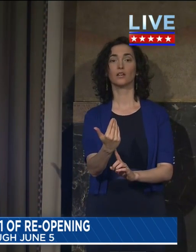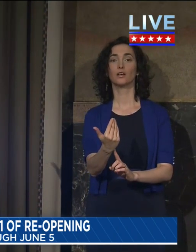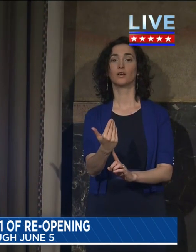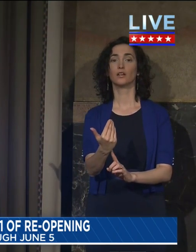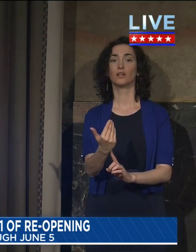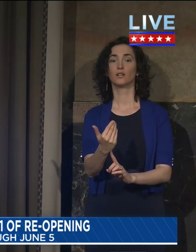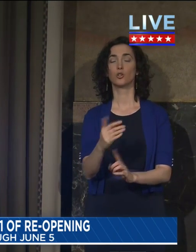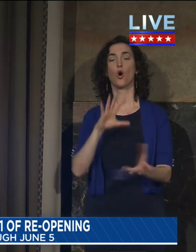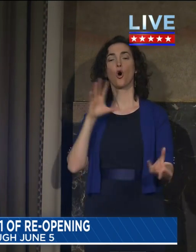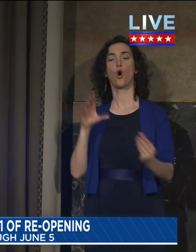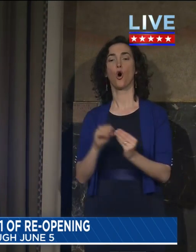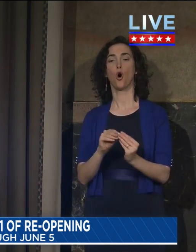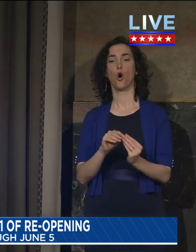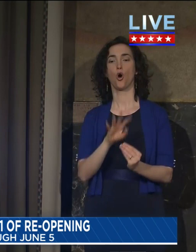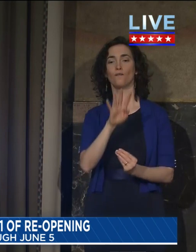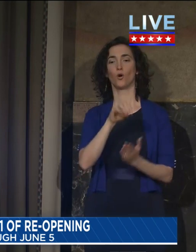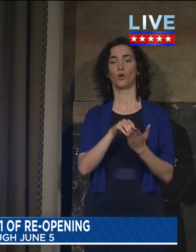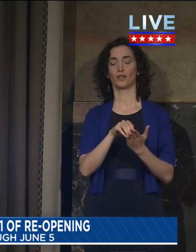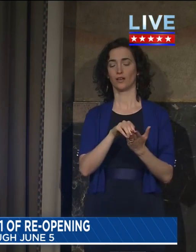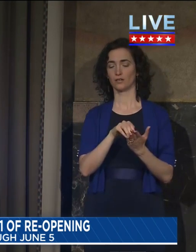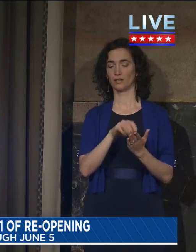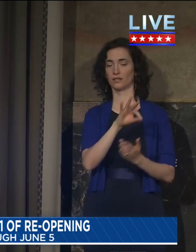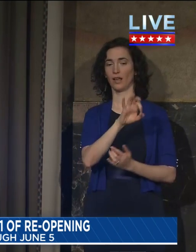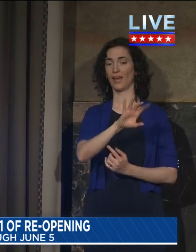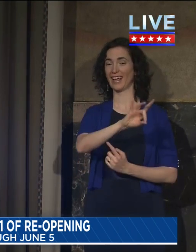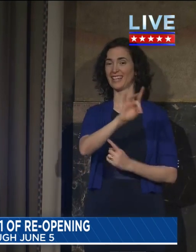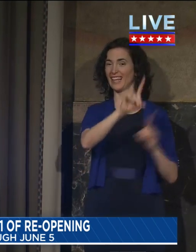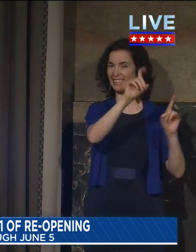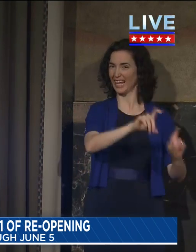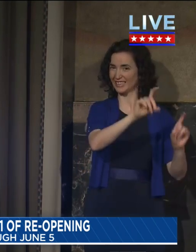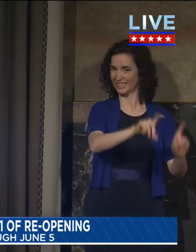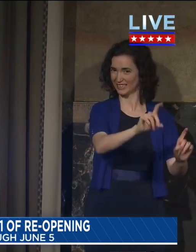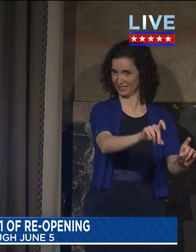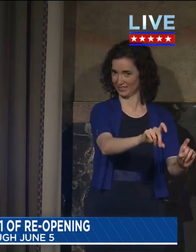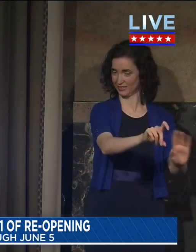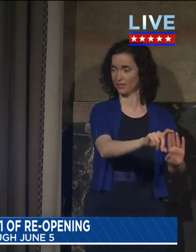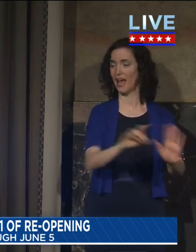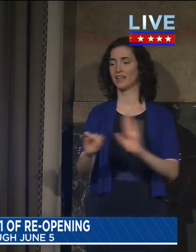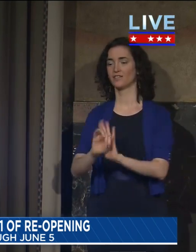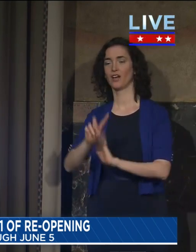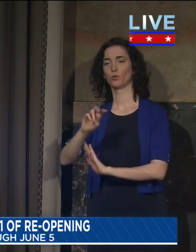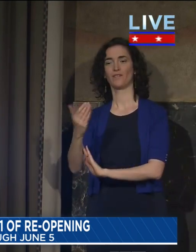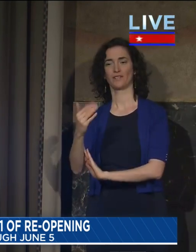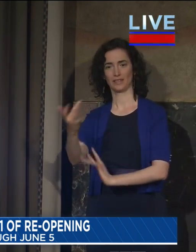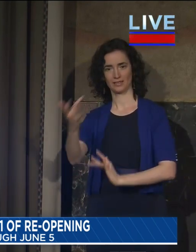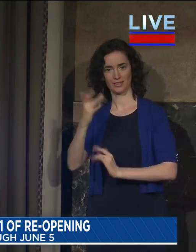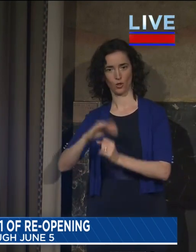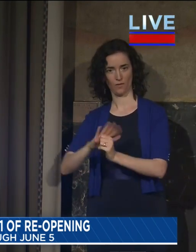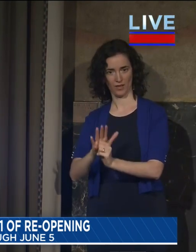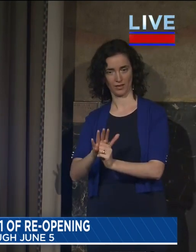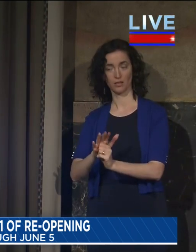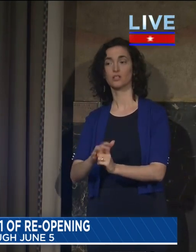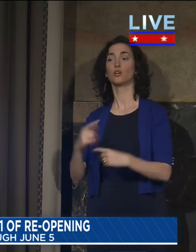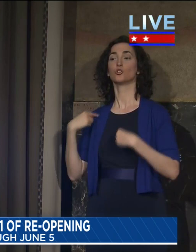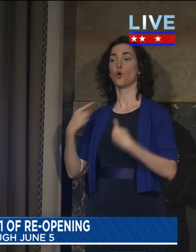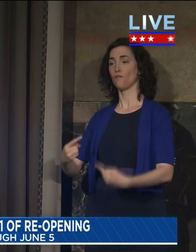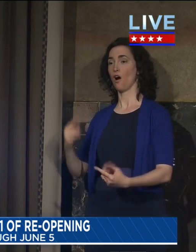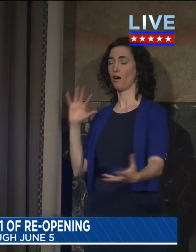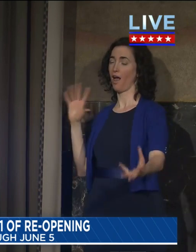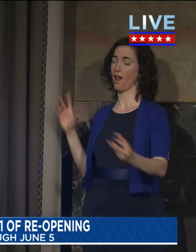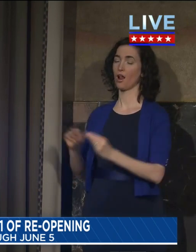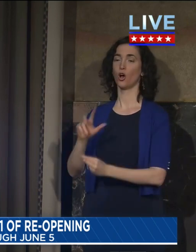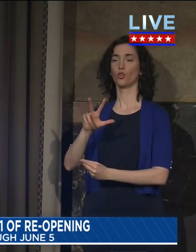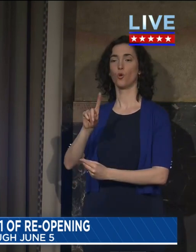of 4,958 tests. Those 215 cases bring us to a total of